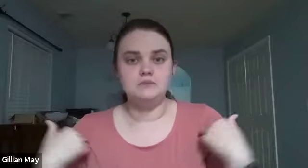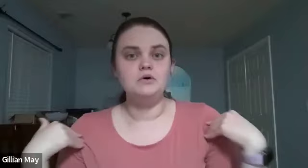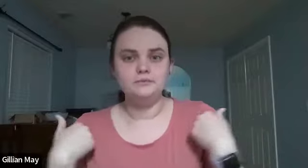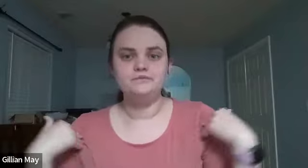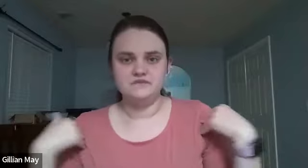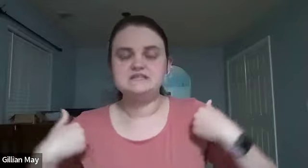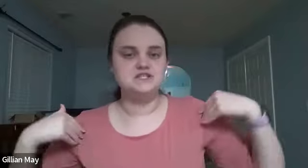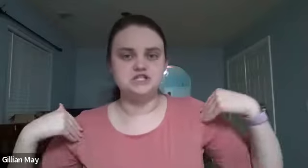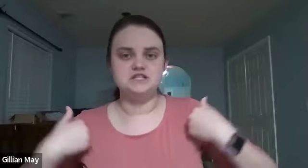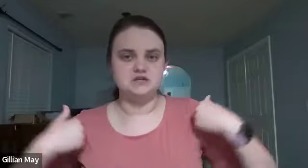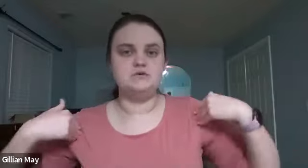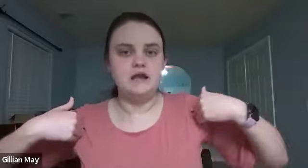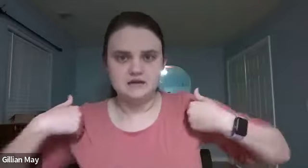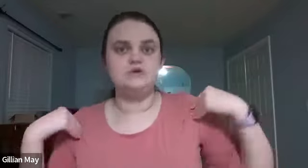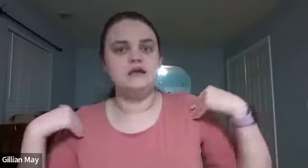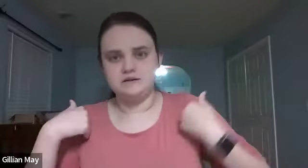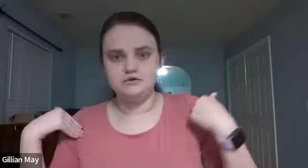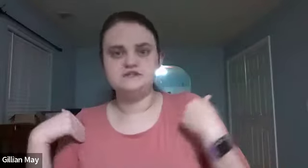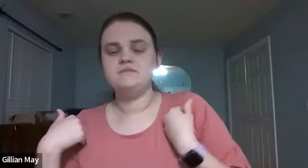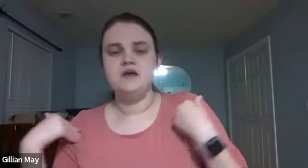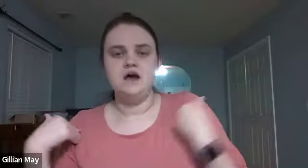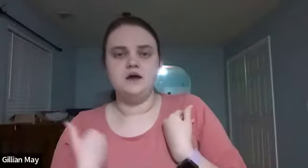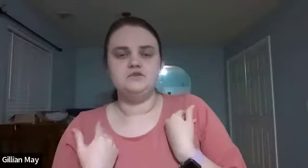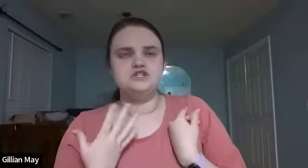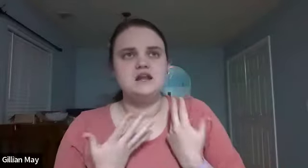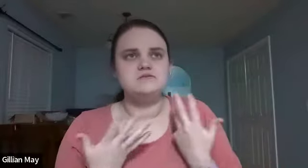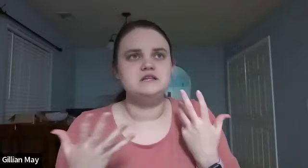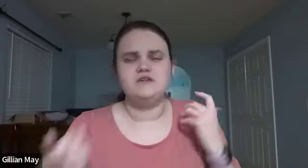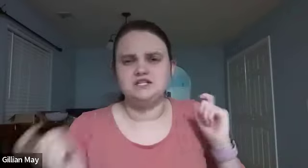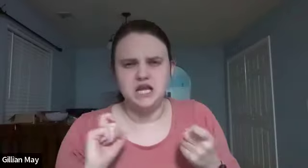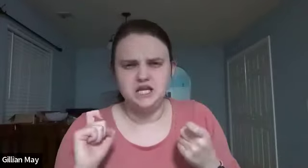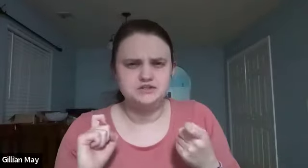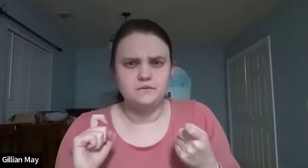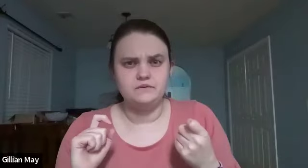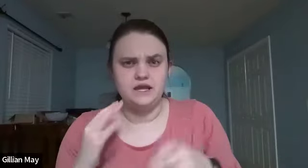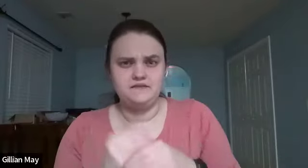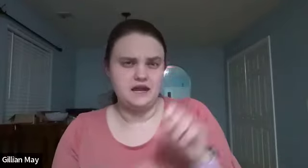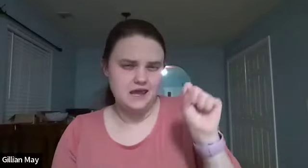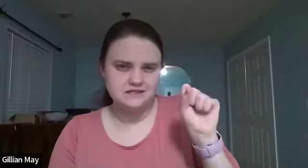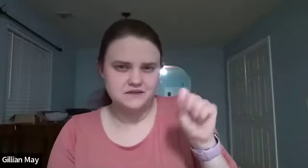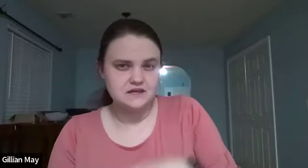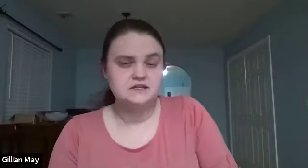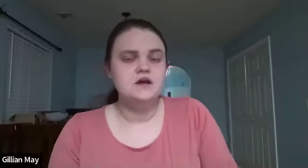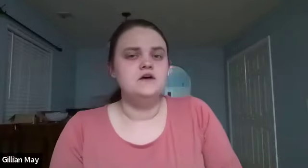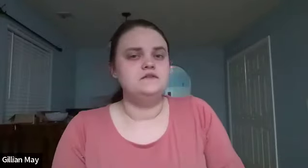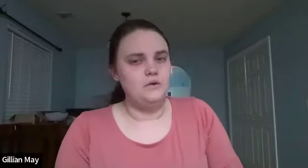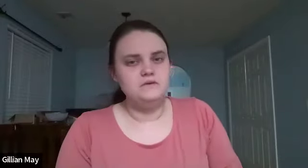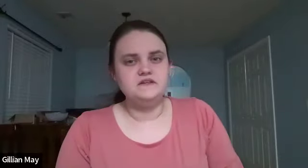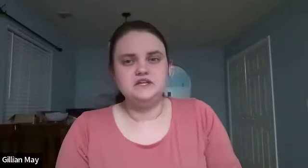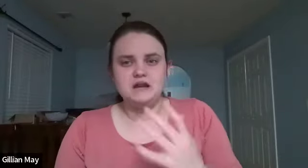animal. This is just the general animals. There's not really that change that when we add that S at the end. The only thing you would